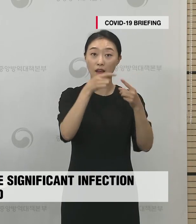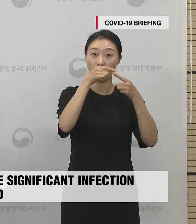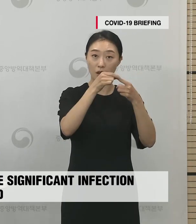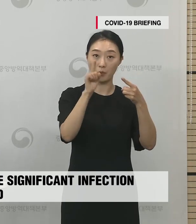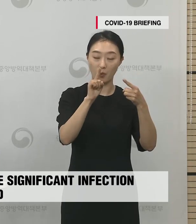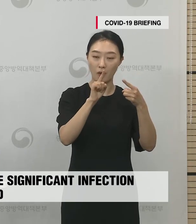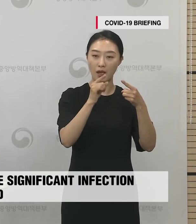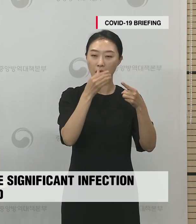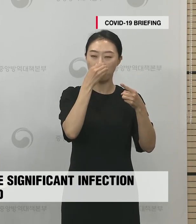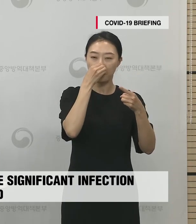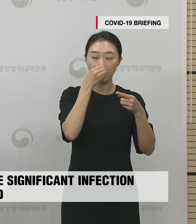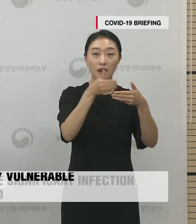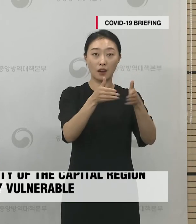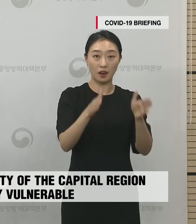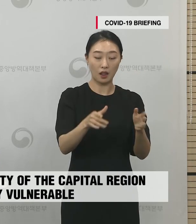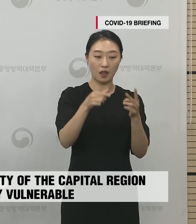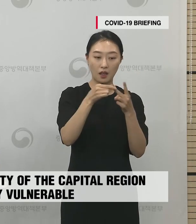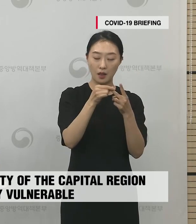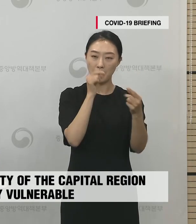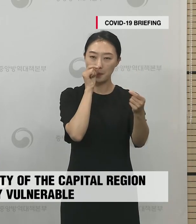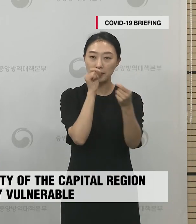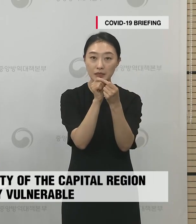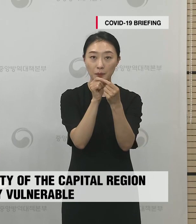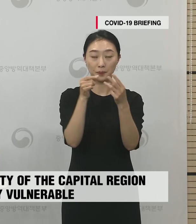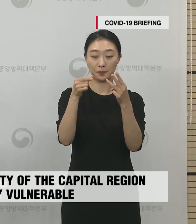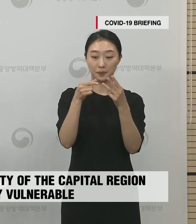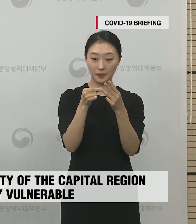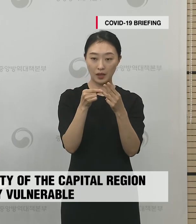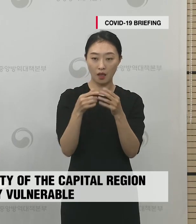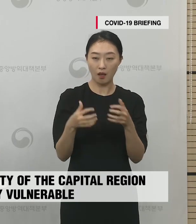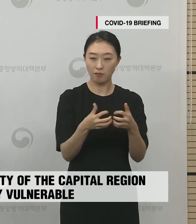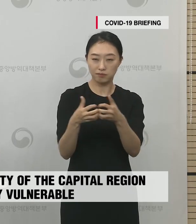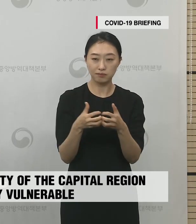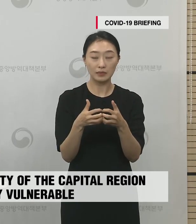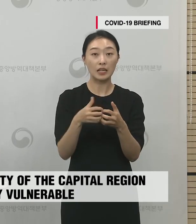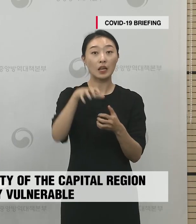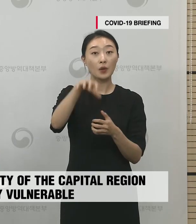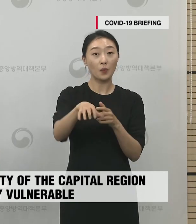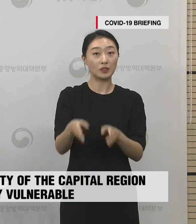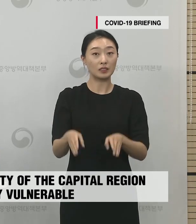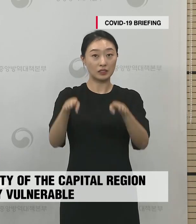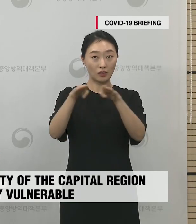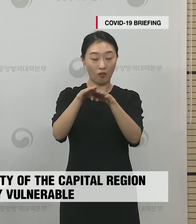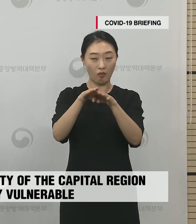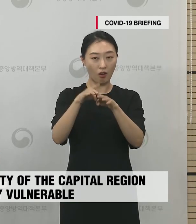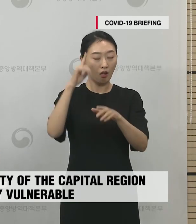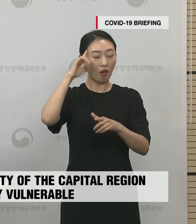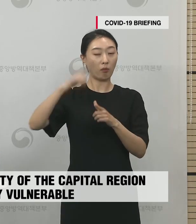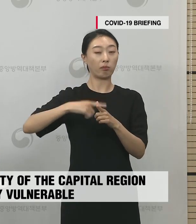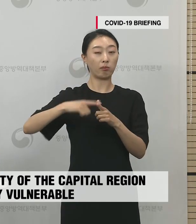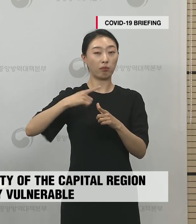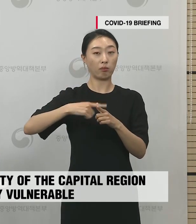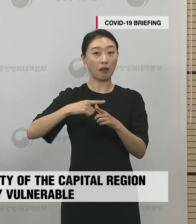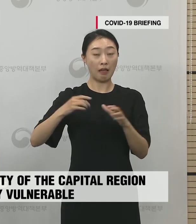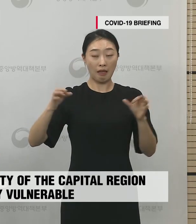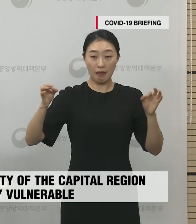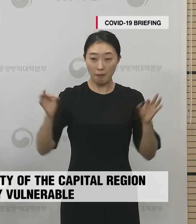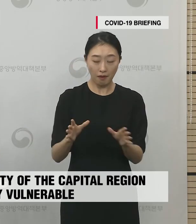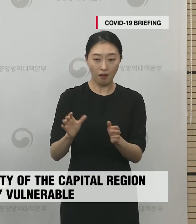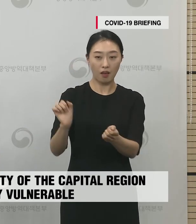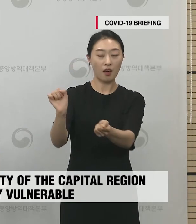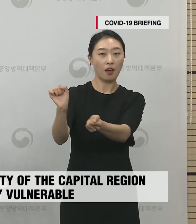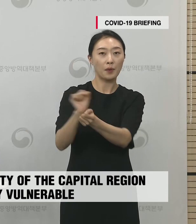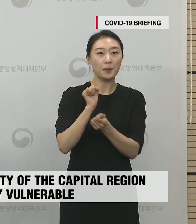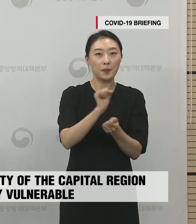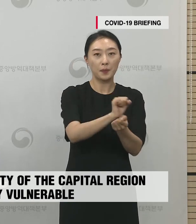they are also prone at enclosed and crowded, and also in public spaces.